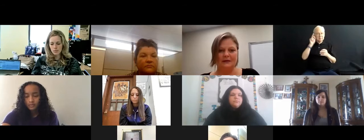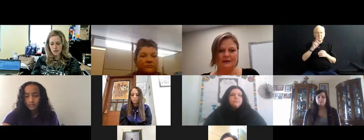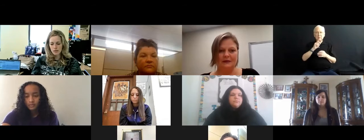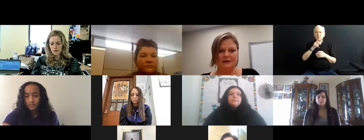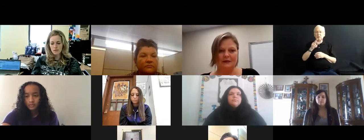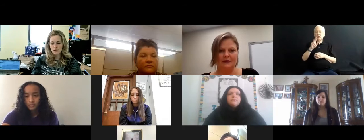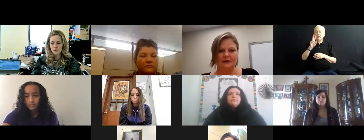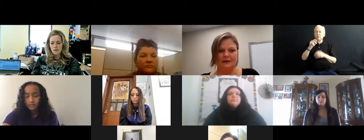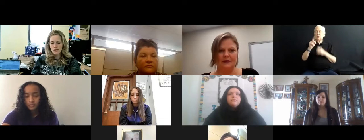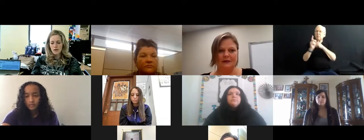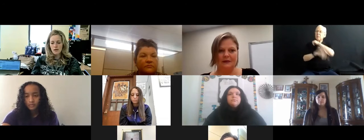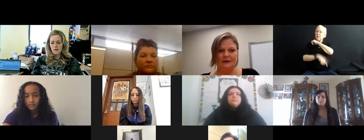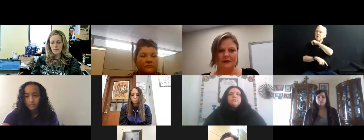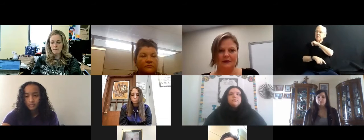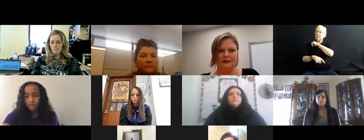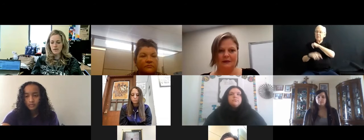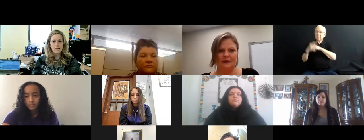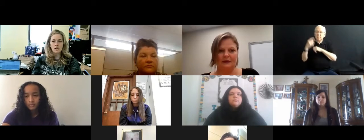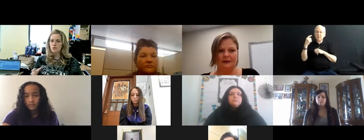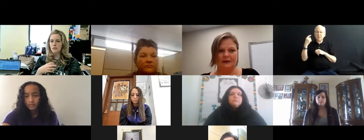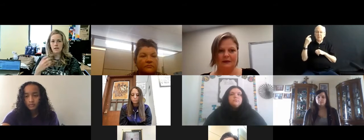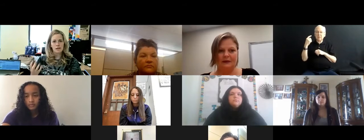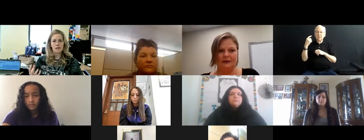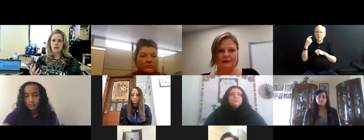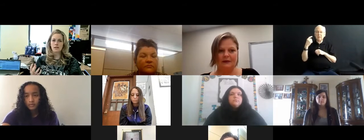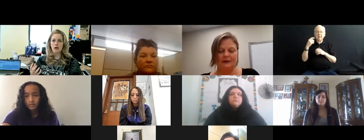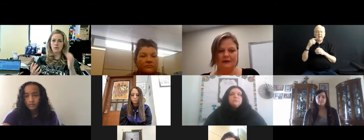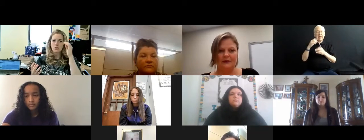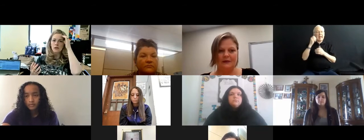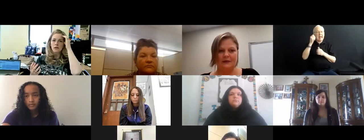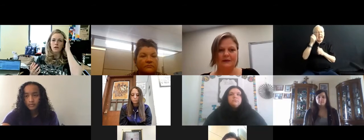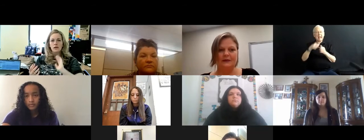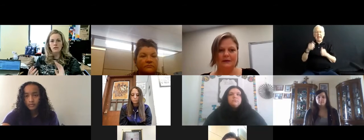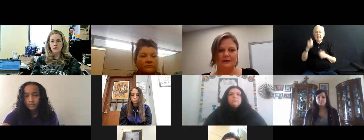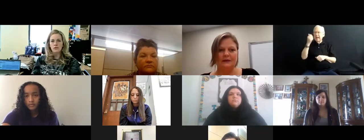no punishments, like any students getting kicked